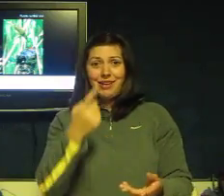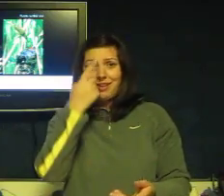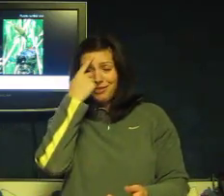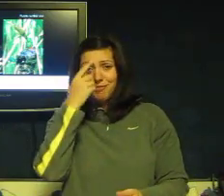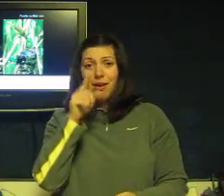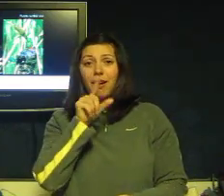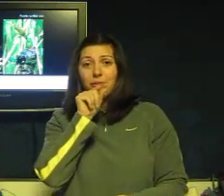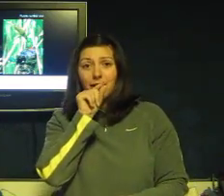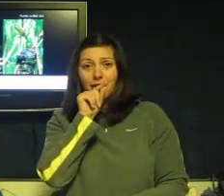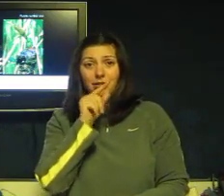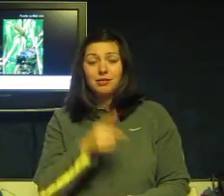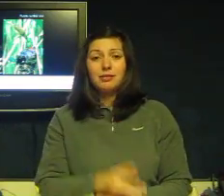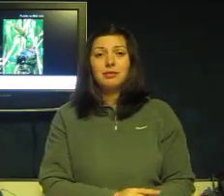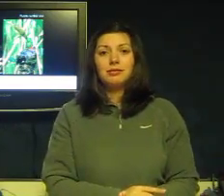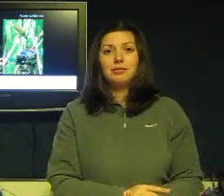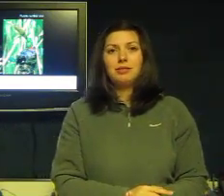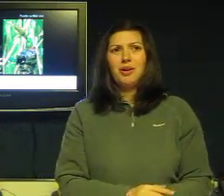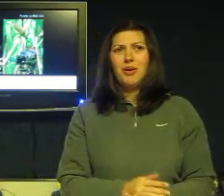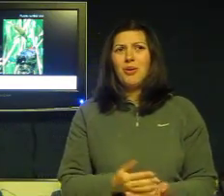here. What is that?